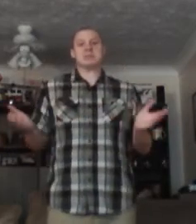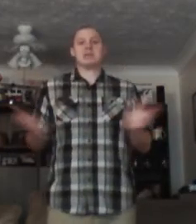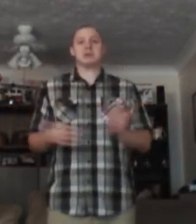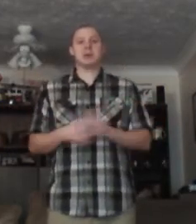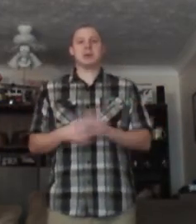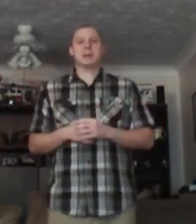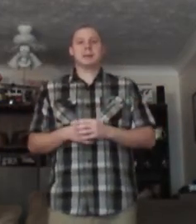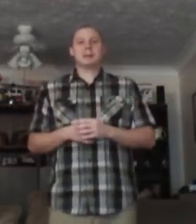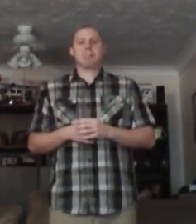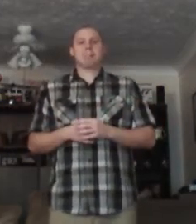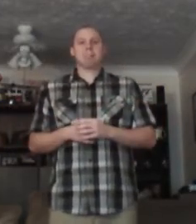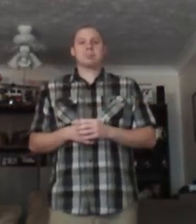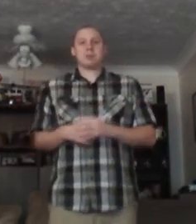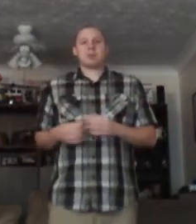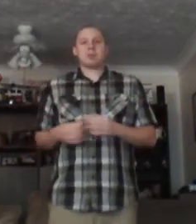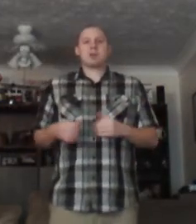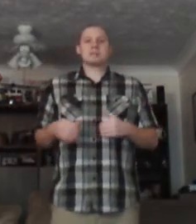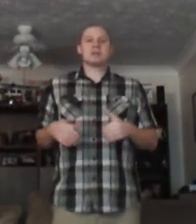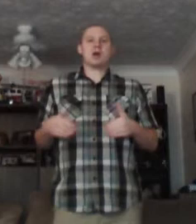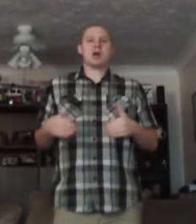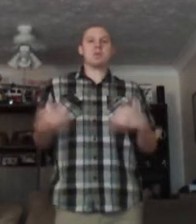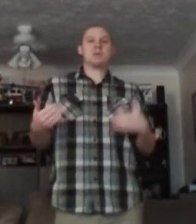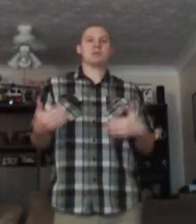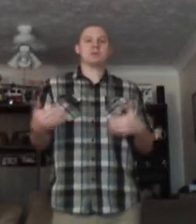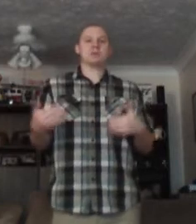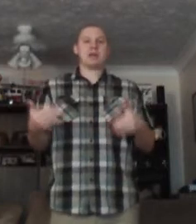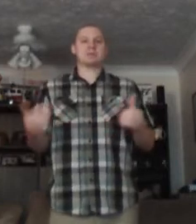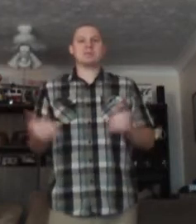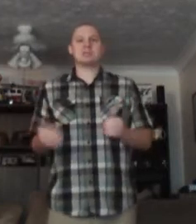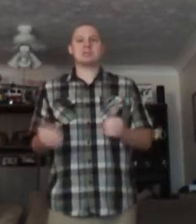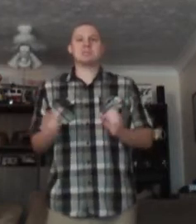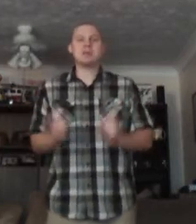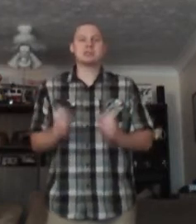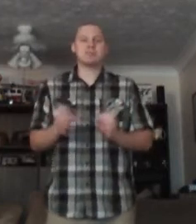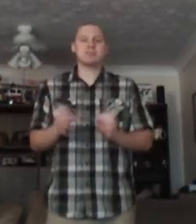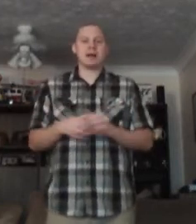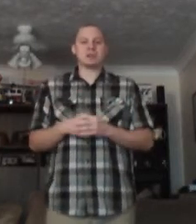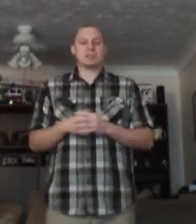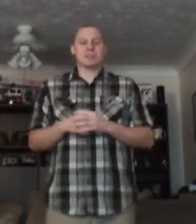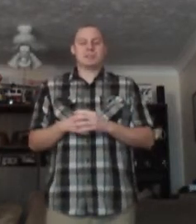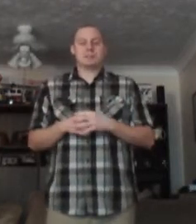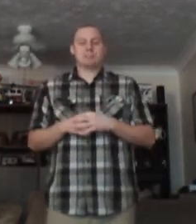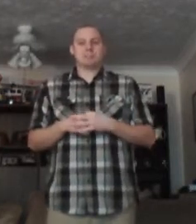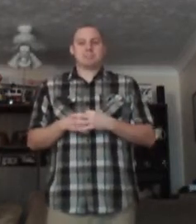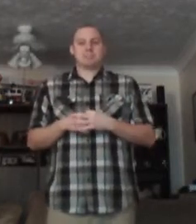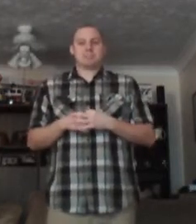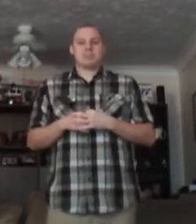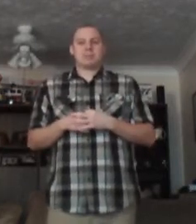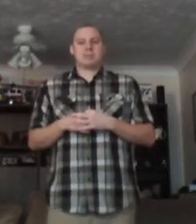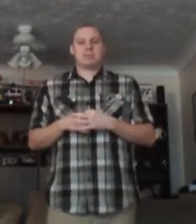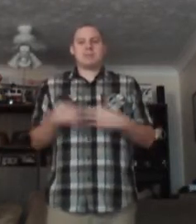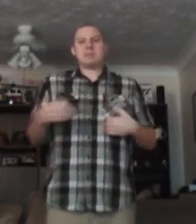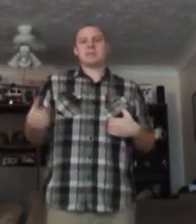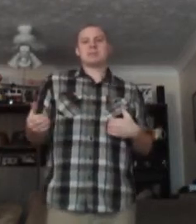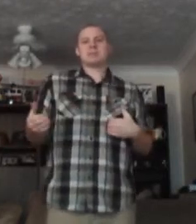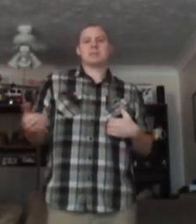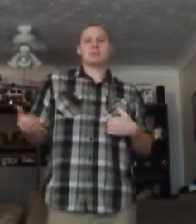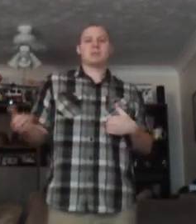do. The Red Cross is there to help people in their times of need, especially fires. They may be able to set you up with